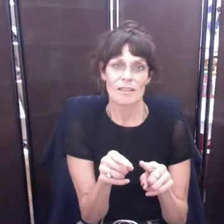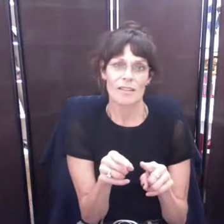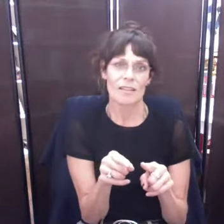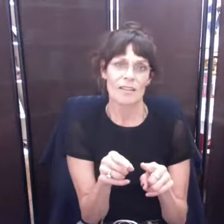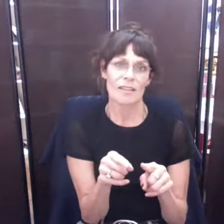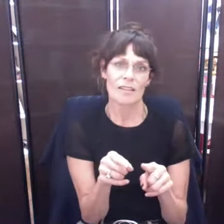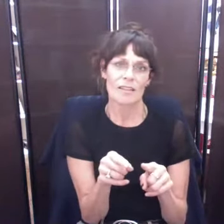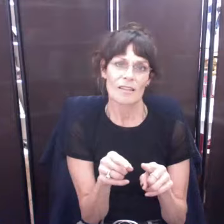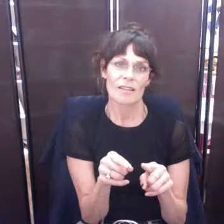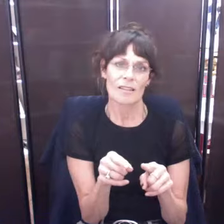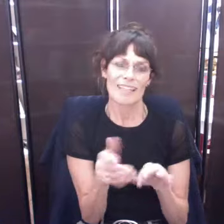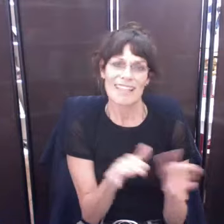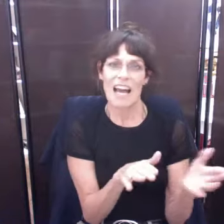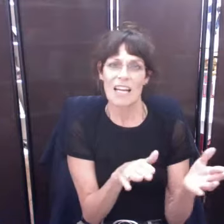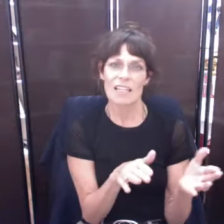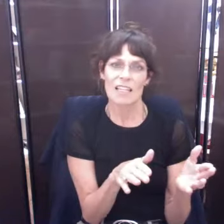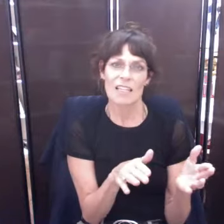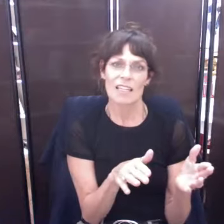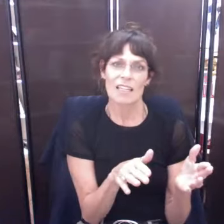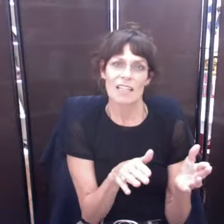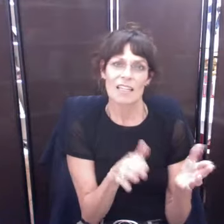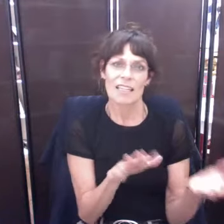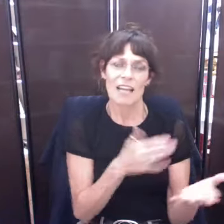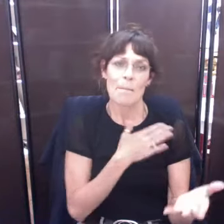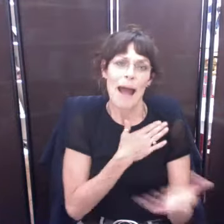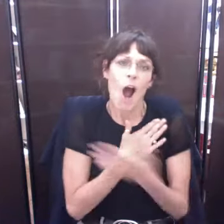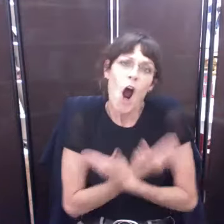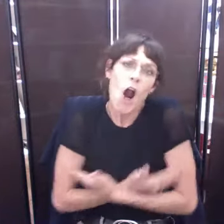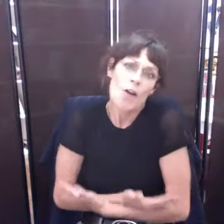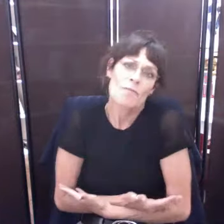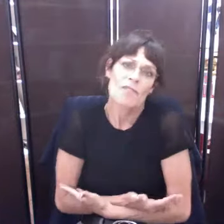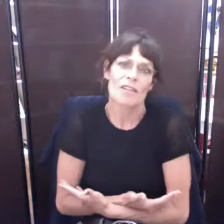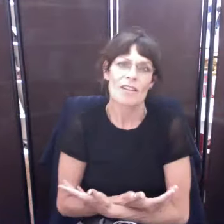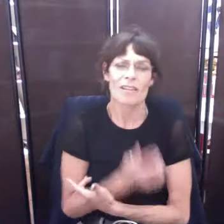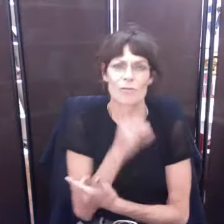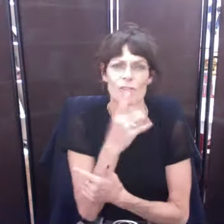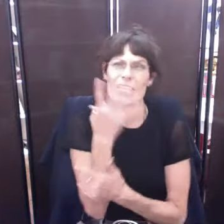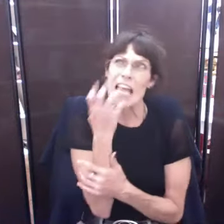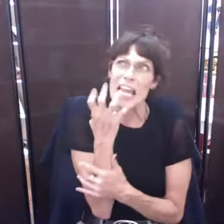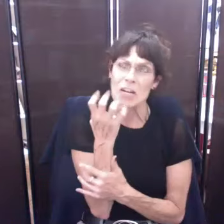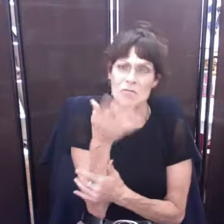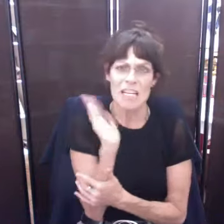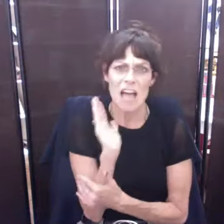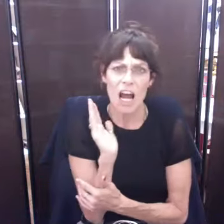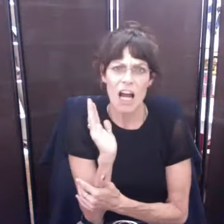And he died. He died in my arms. And I was real angry at God. Again, you know,